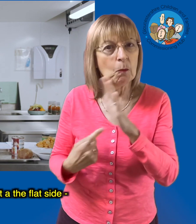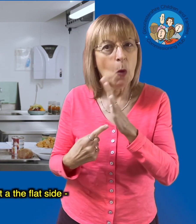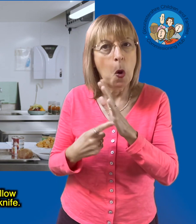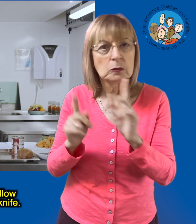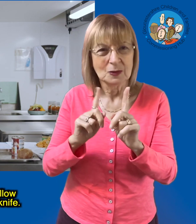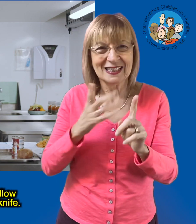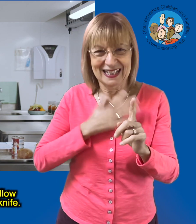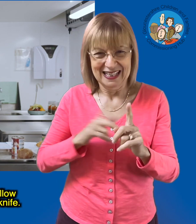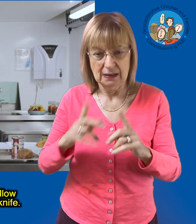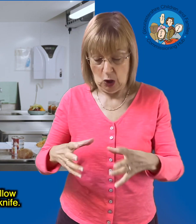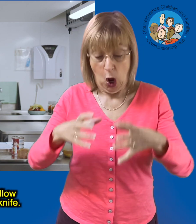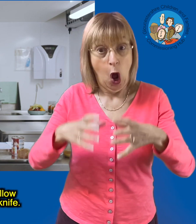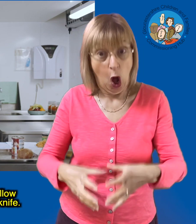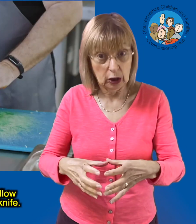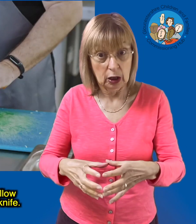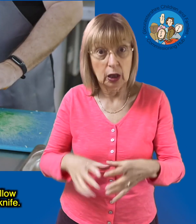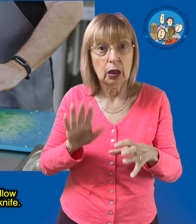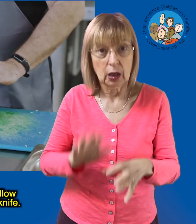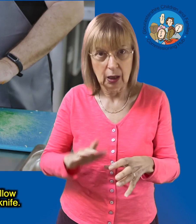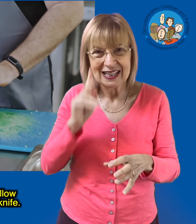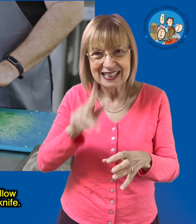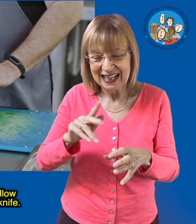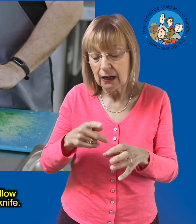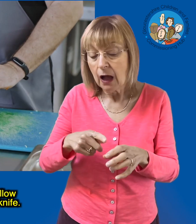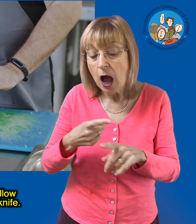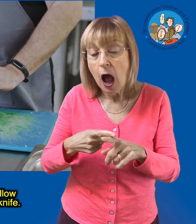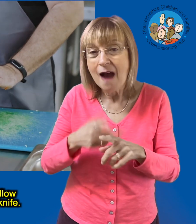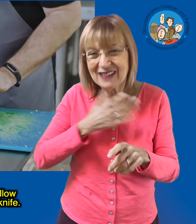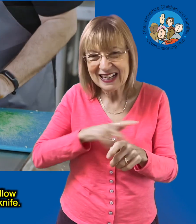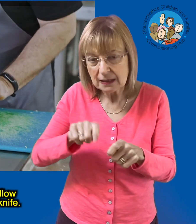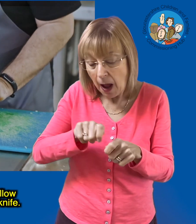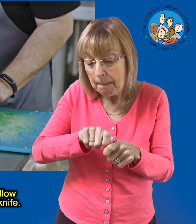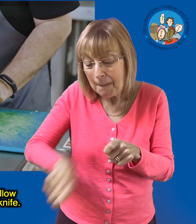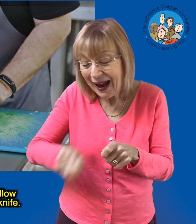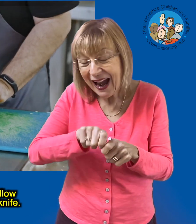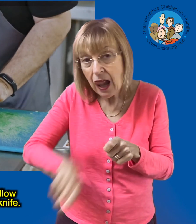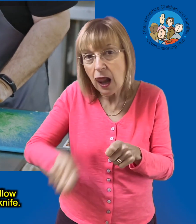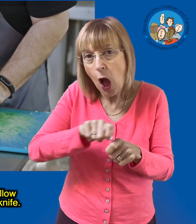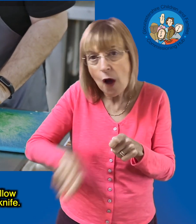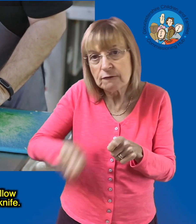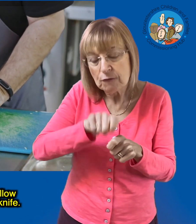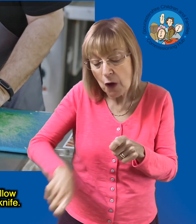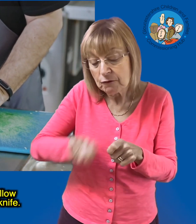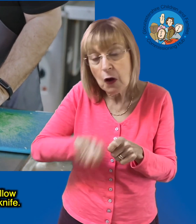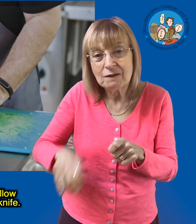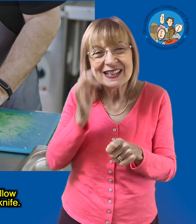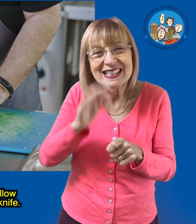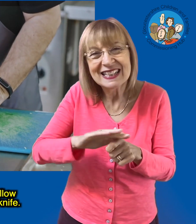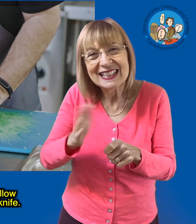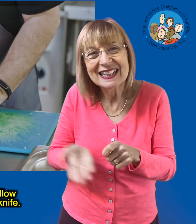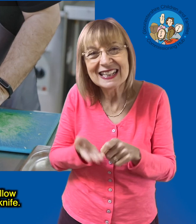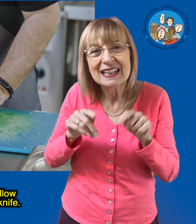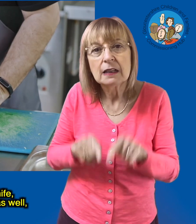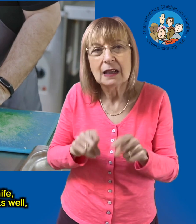side, so the best way to actually do it is to just follow the curve of the vegetable. So we literally just